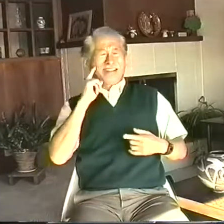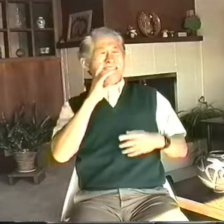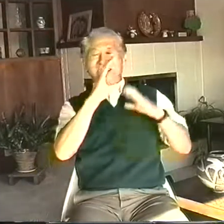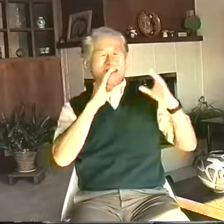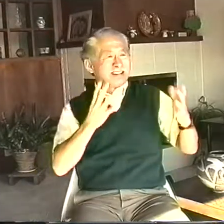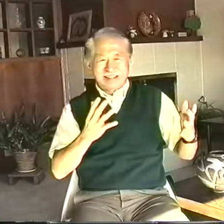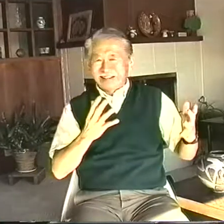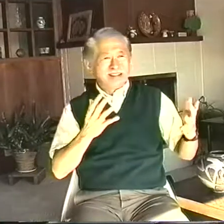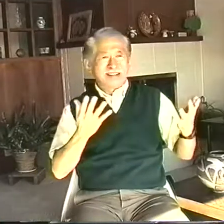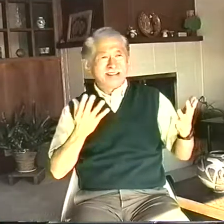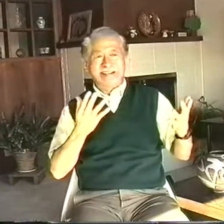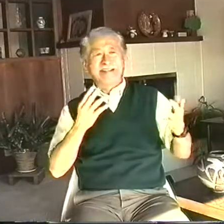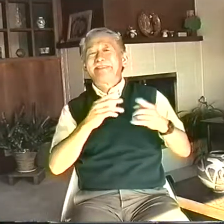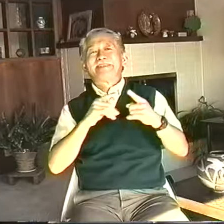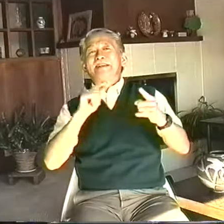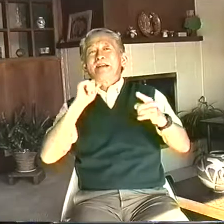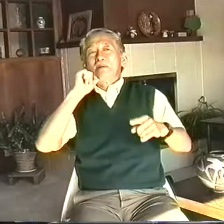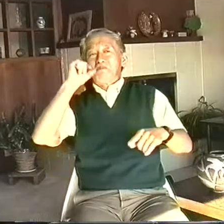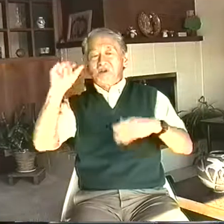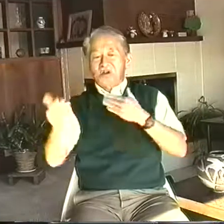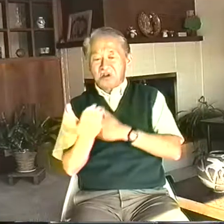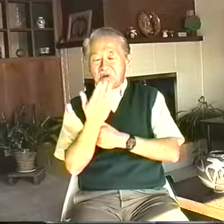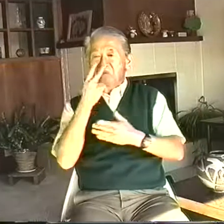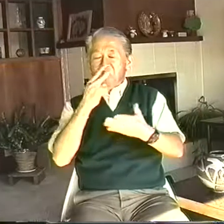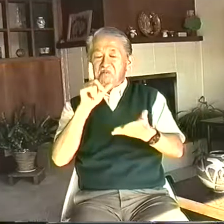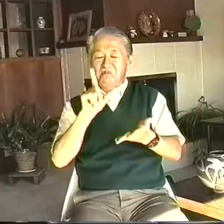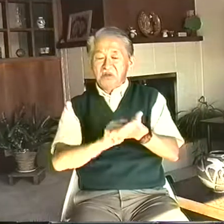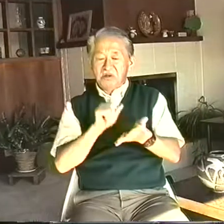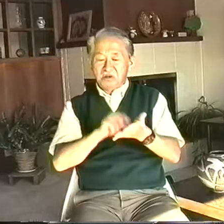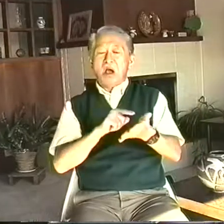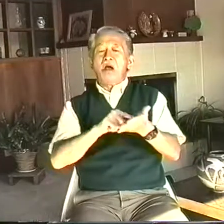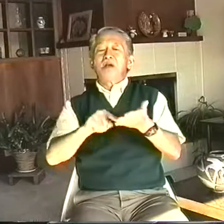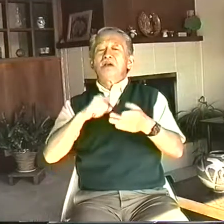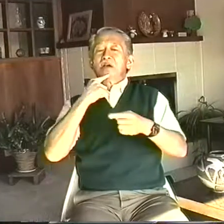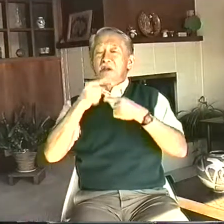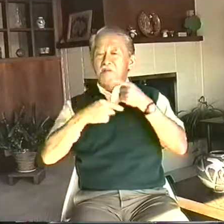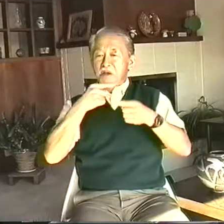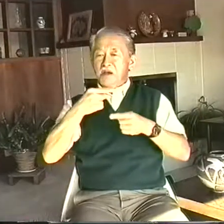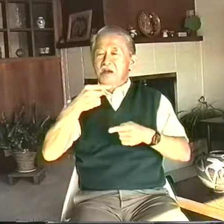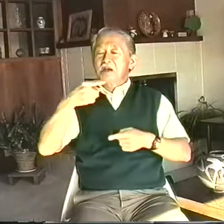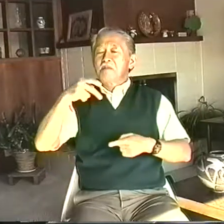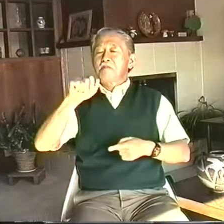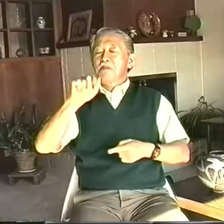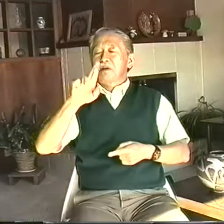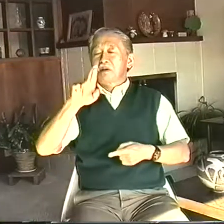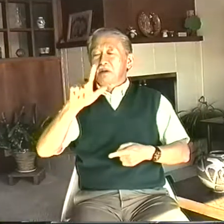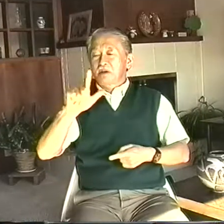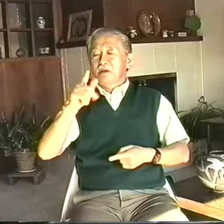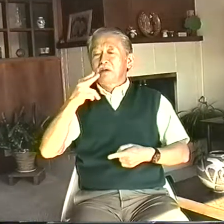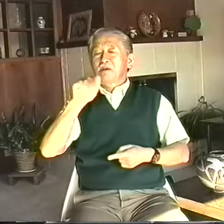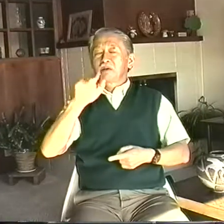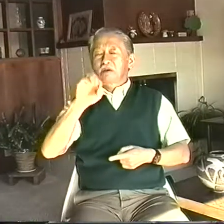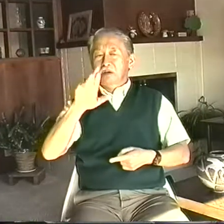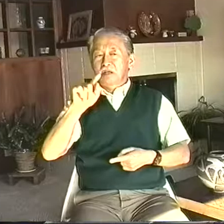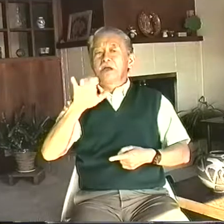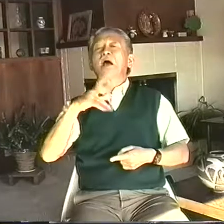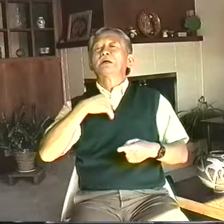anger to tears, and I could not communicate with him, so I didn't know what he was reacting to. The next day, I saw